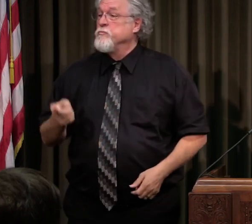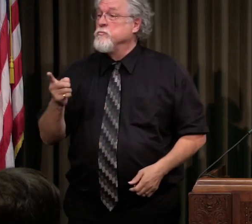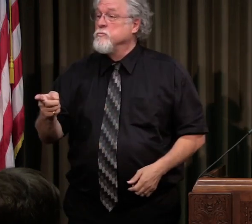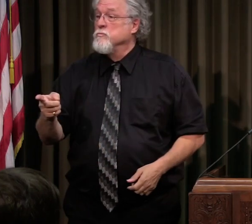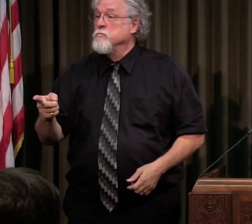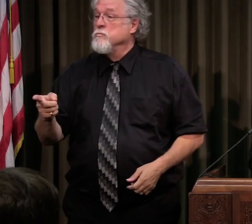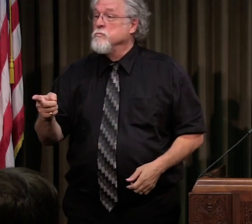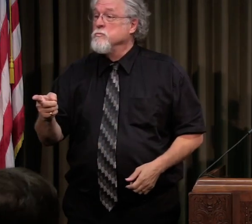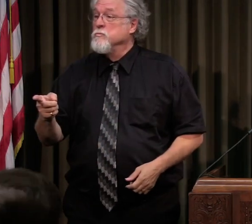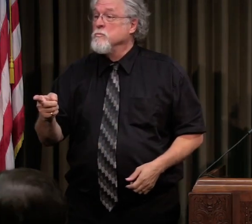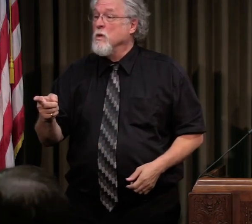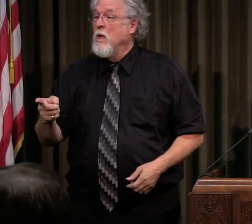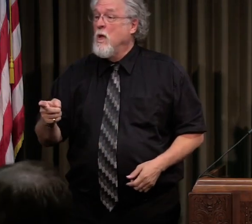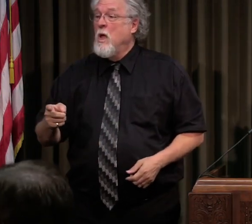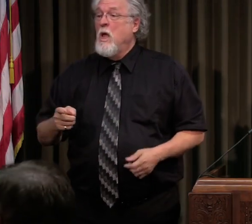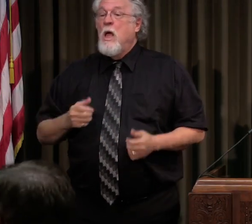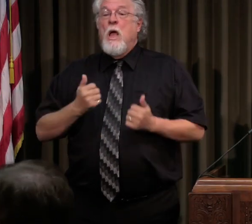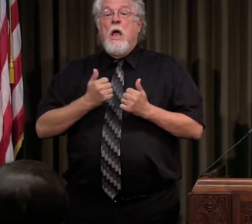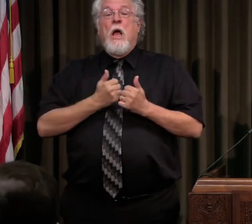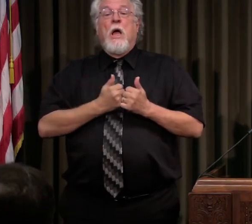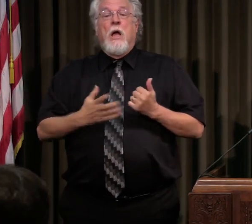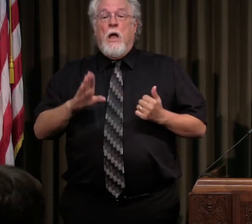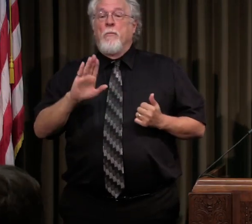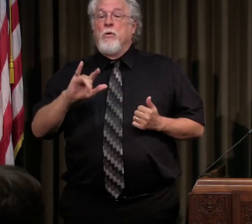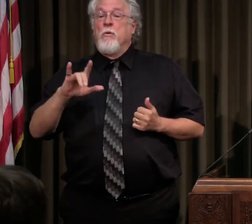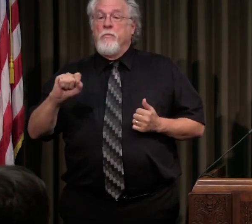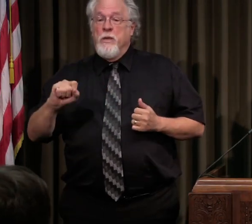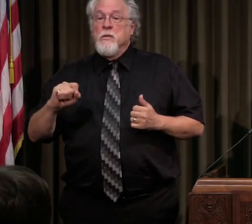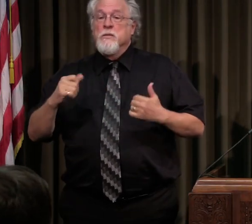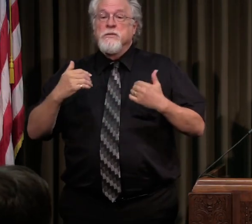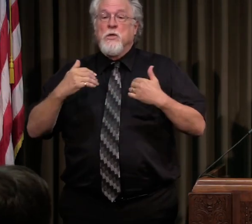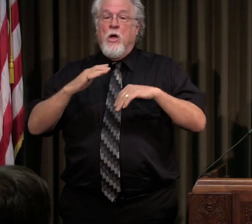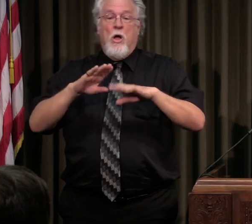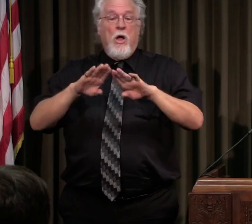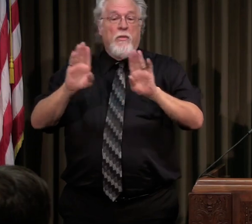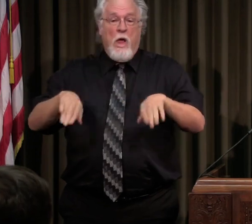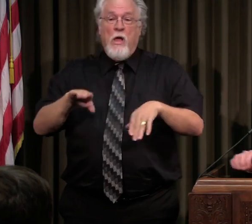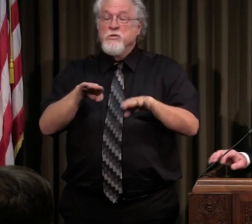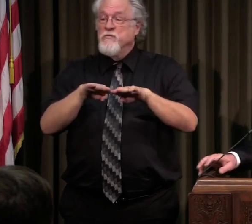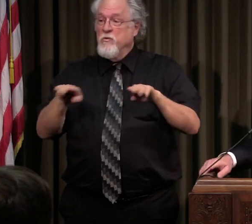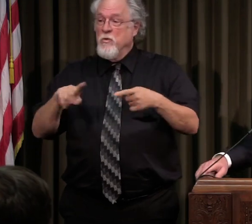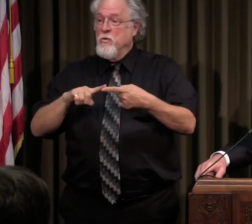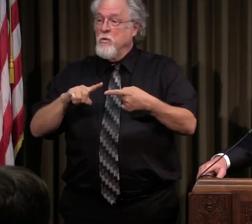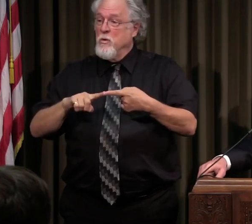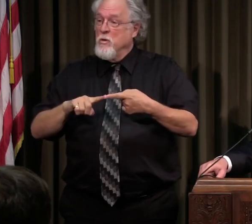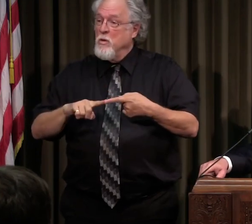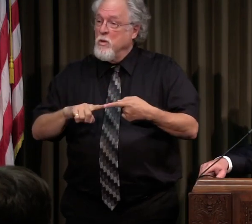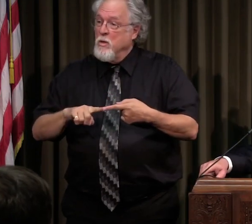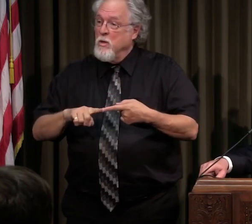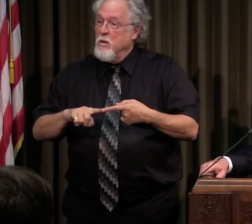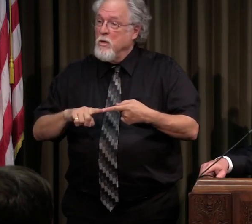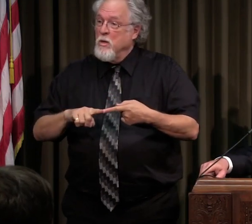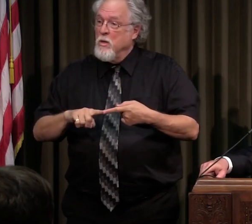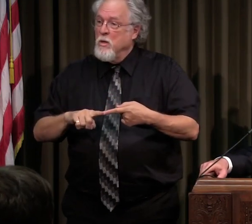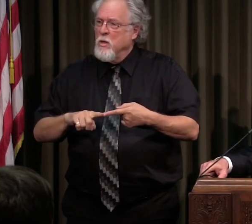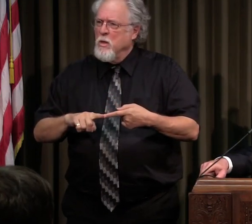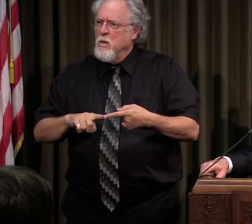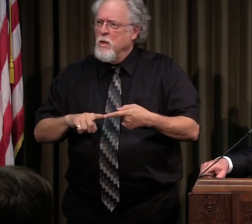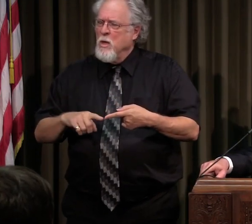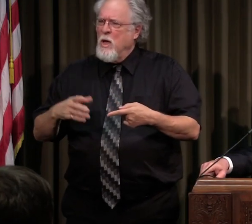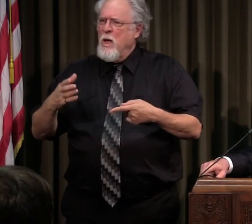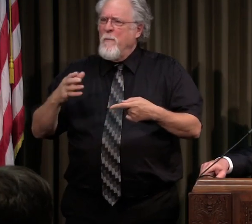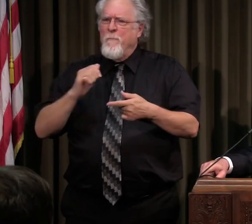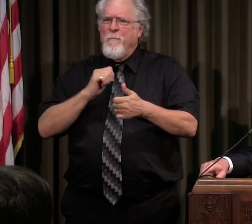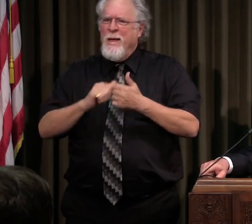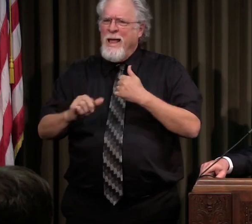ma'am. There are a couple bills on the House floor today I was hoping to get your reaction to. One is the ASTA Protection Act.